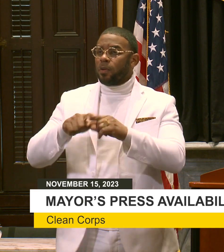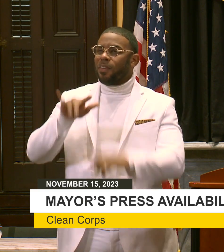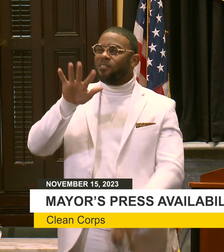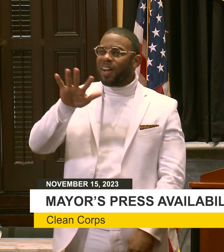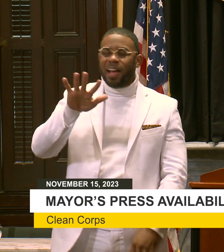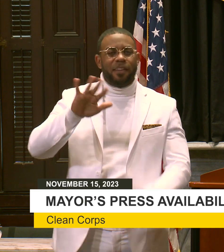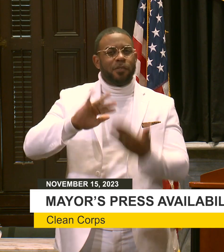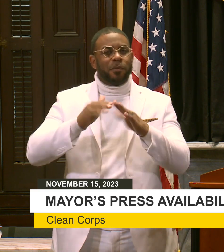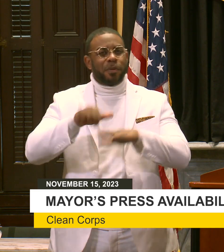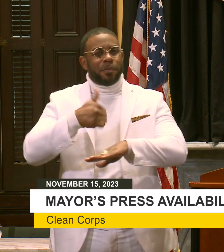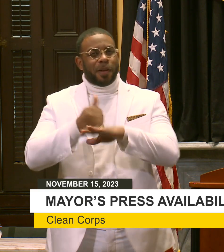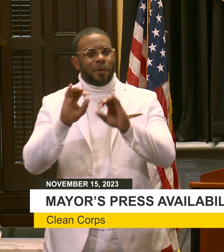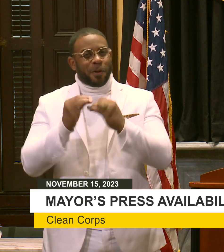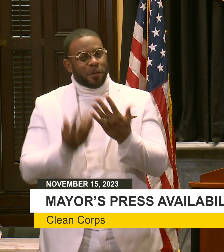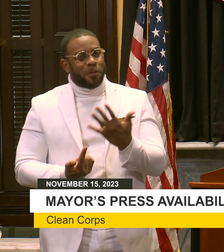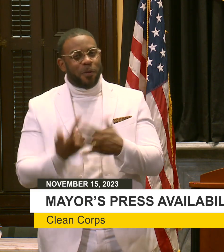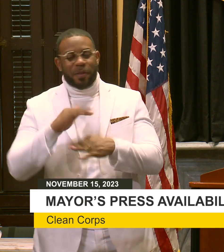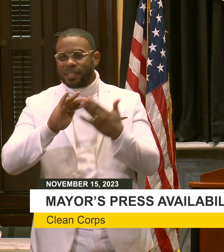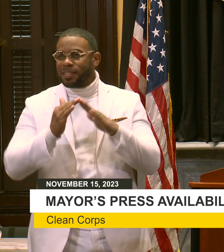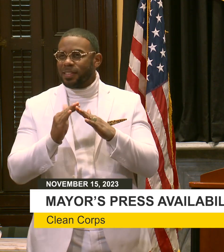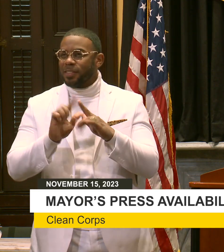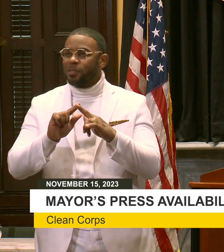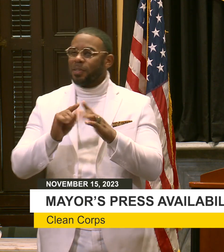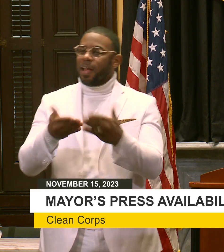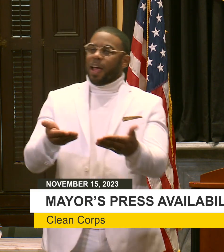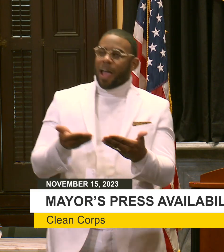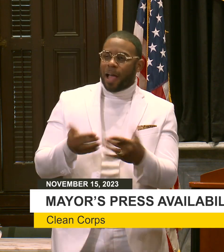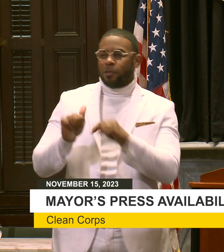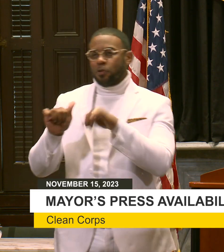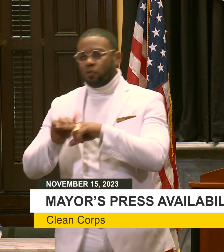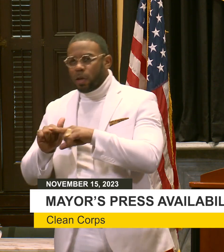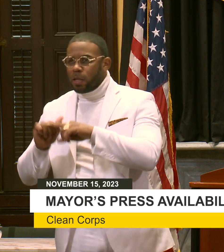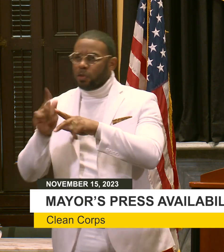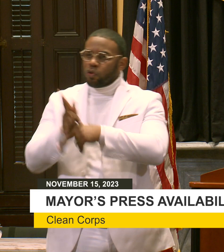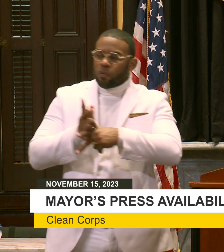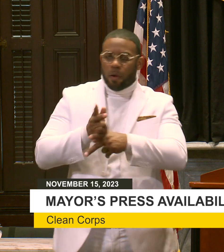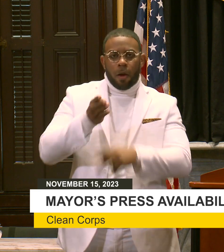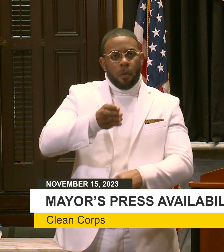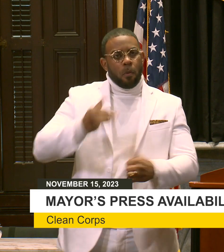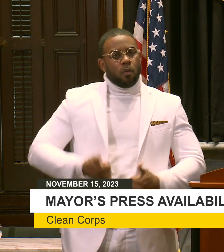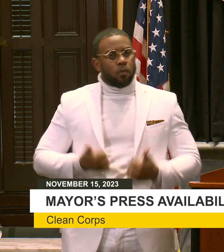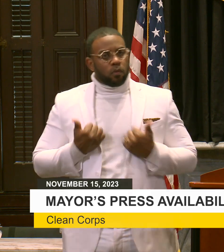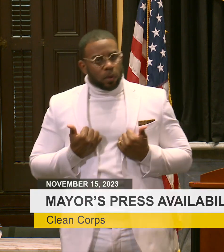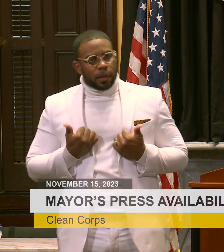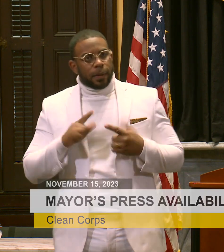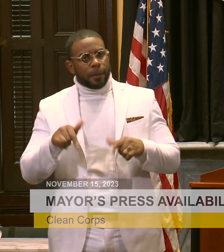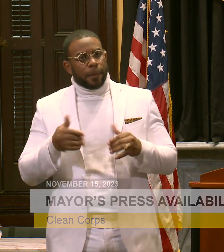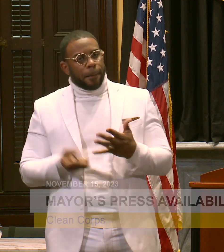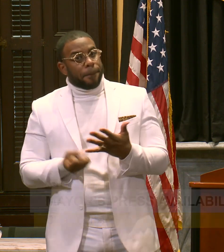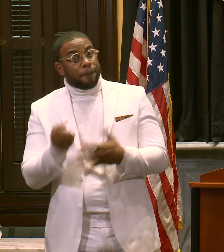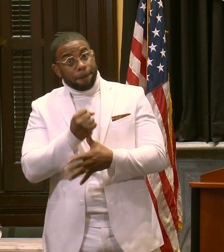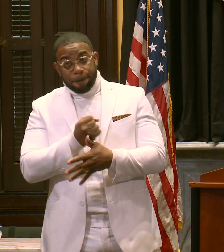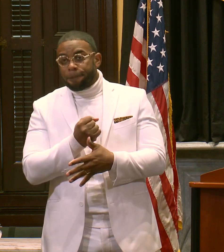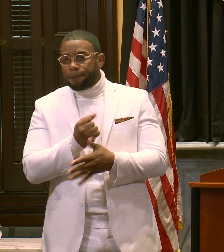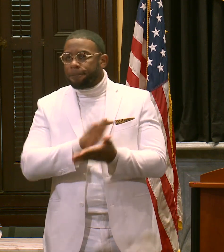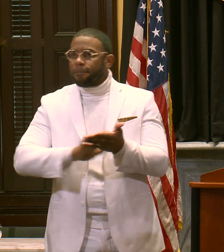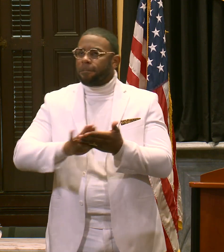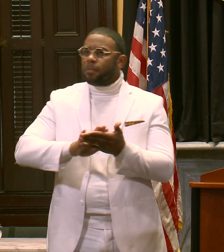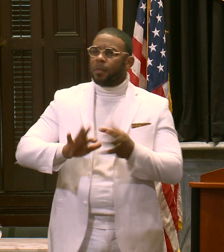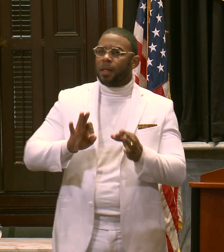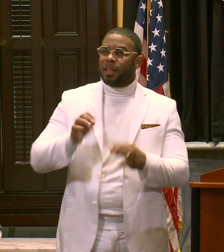5 community-based organizations throughout the city to hire, train, and supervise Baltimore residents as they prioritize the cleanliness